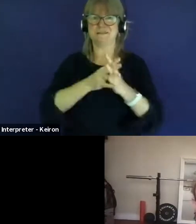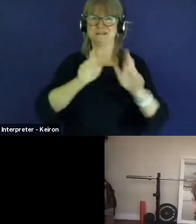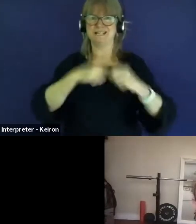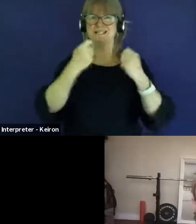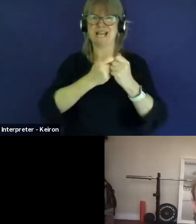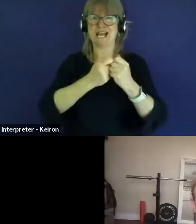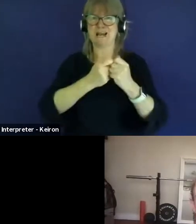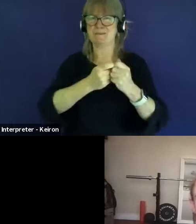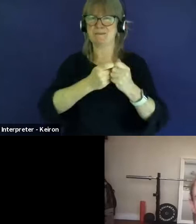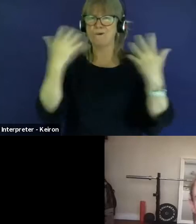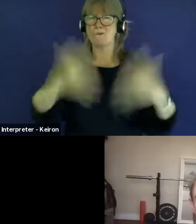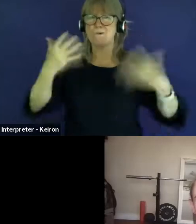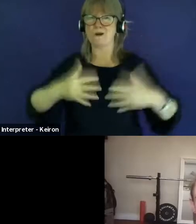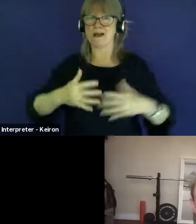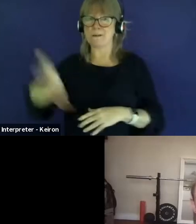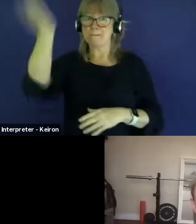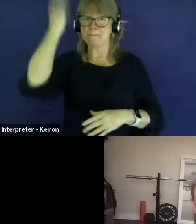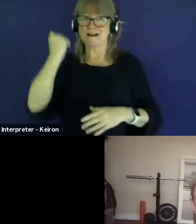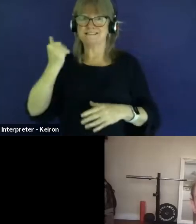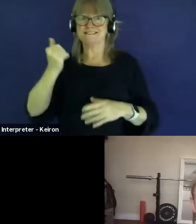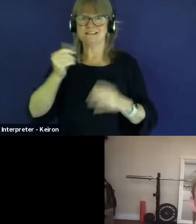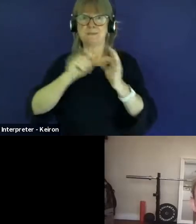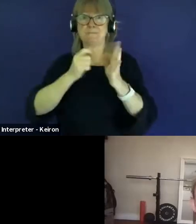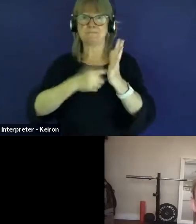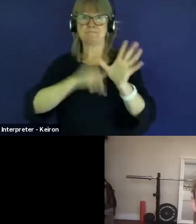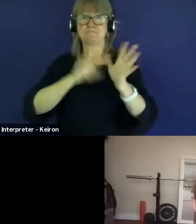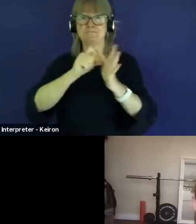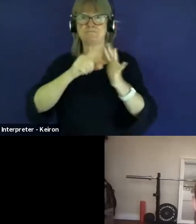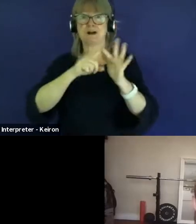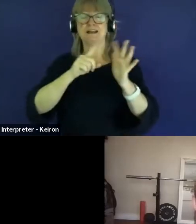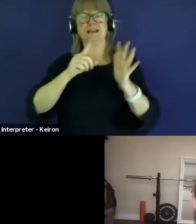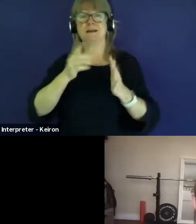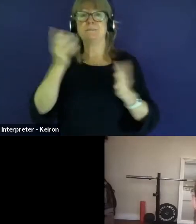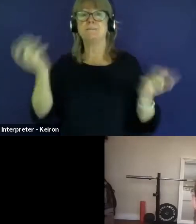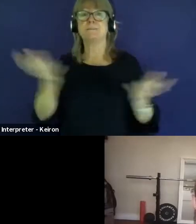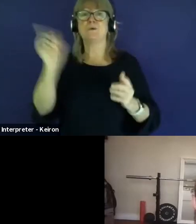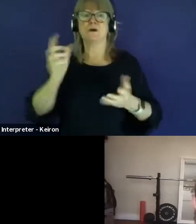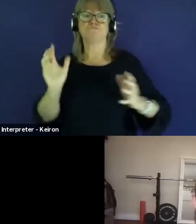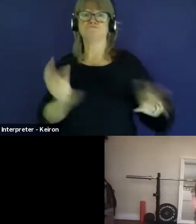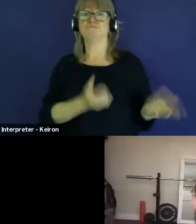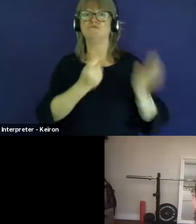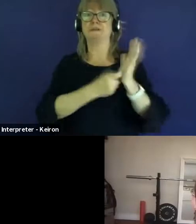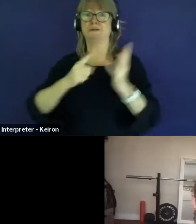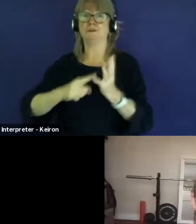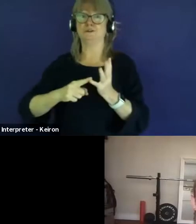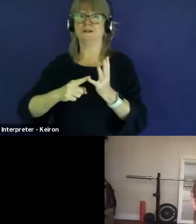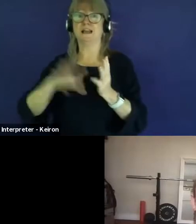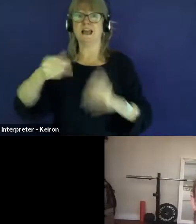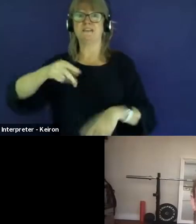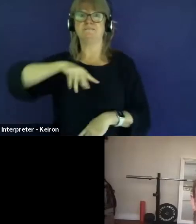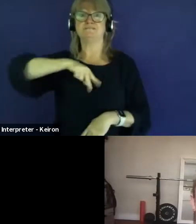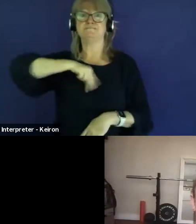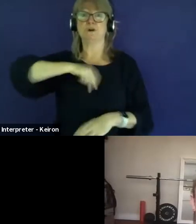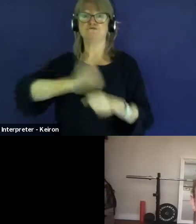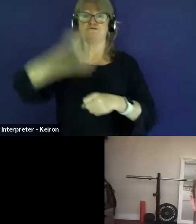that Brydie actually used to play union and has a gold medal from the Commonwealth Games. How fantastic is that? Apart from her being an